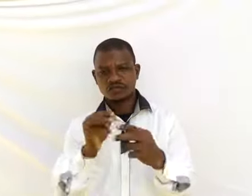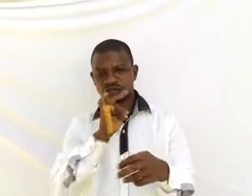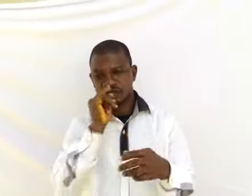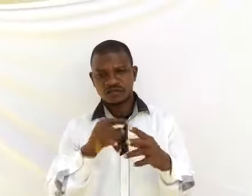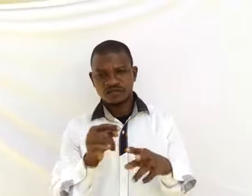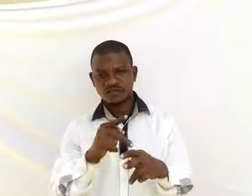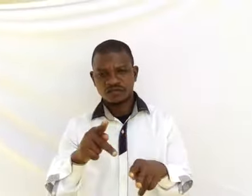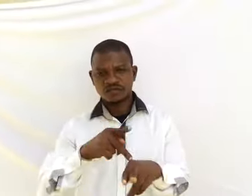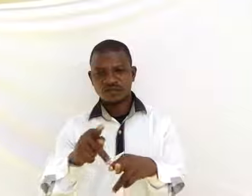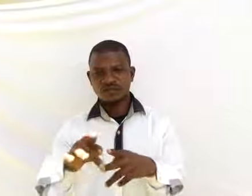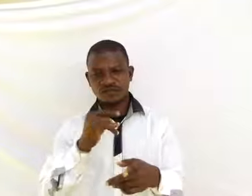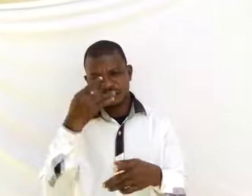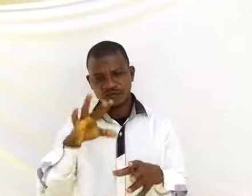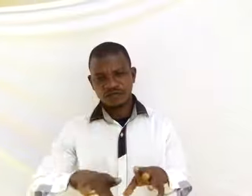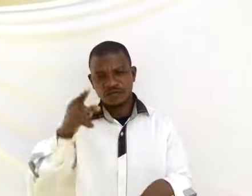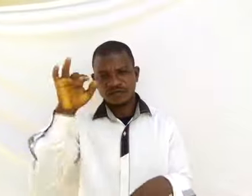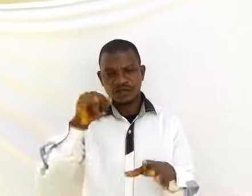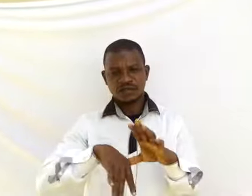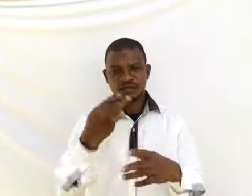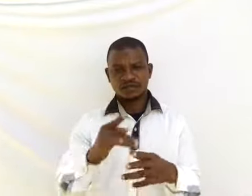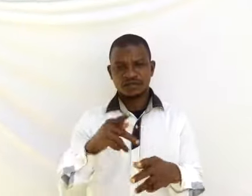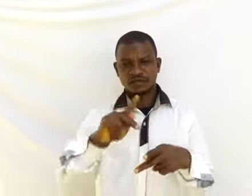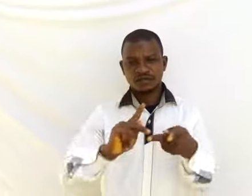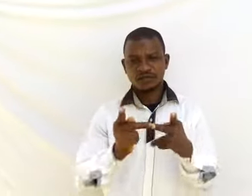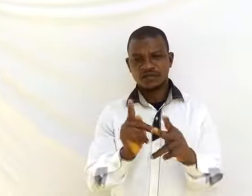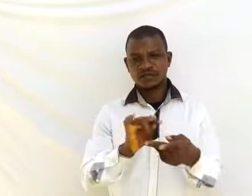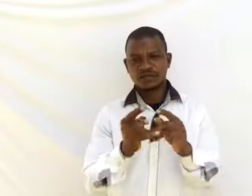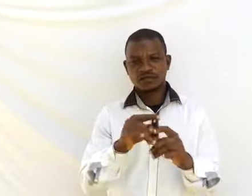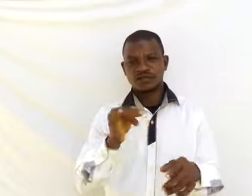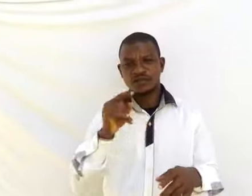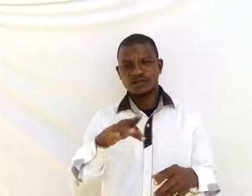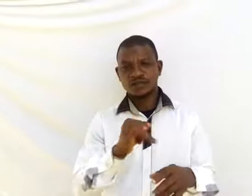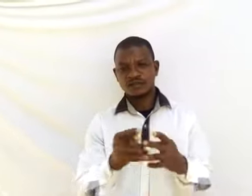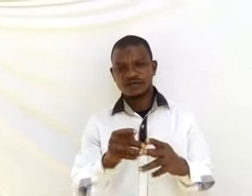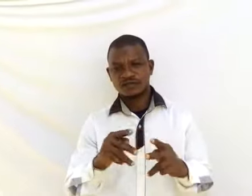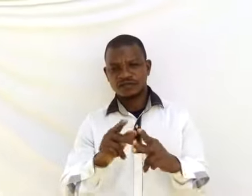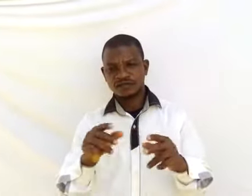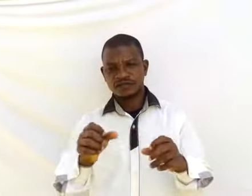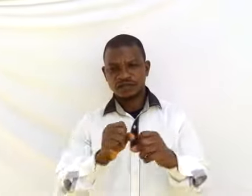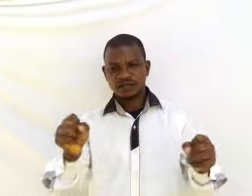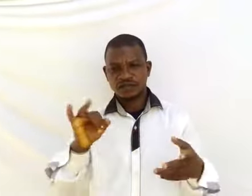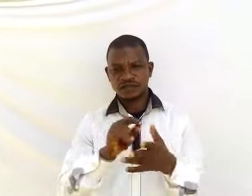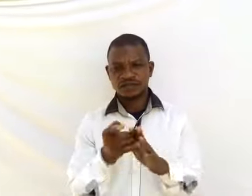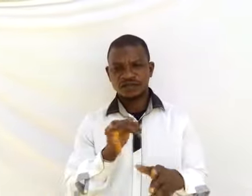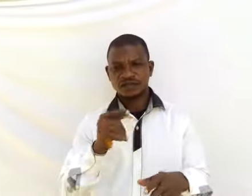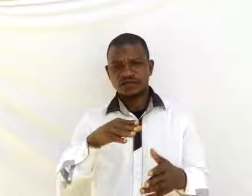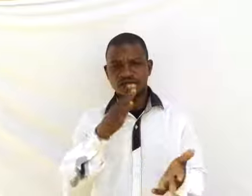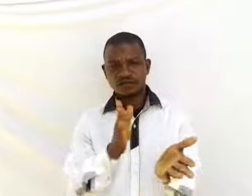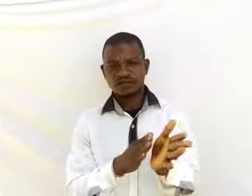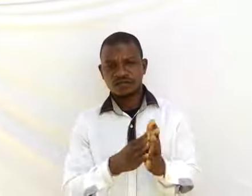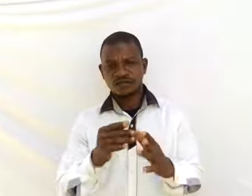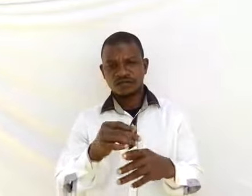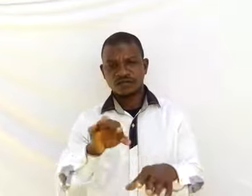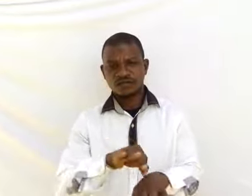for finding out the population size of grasses on the school field, calculate population